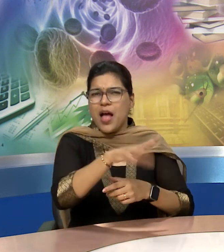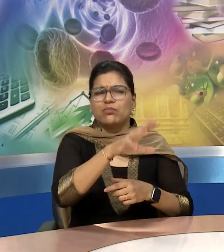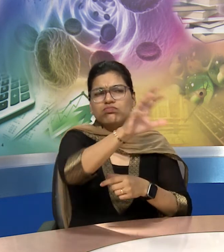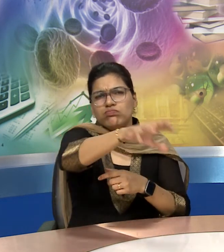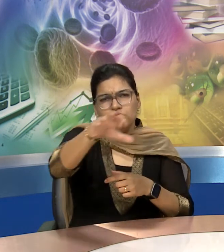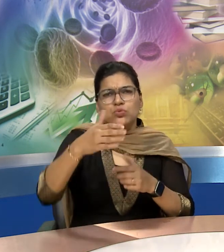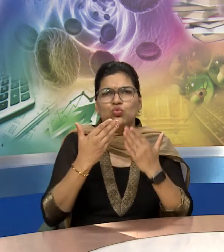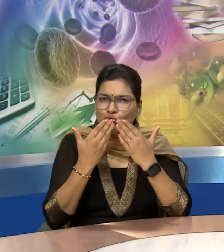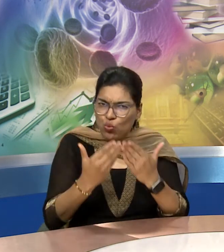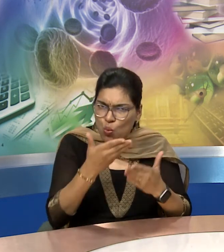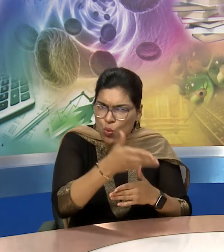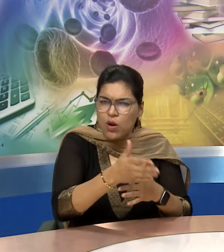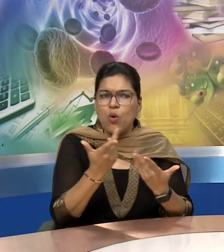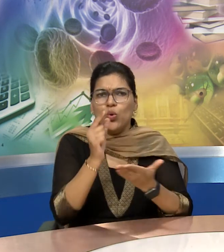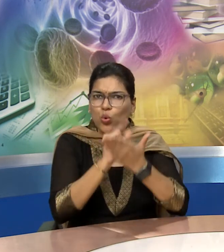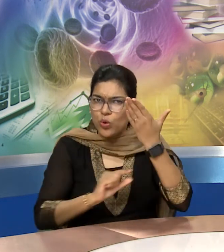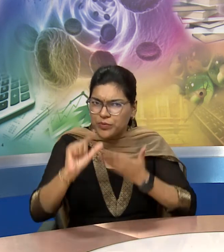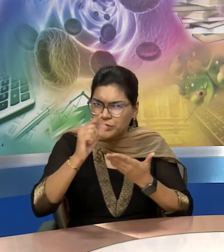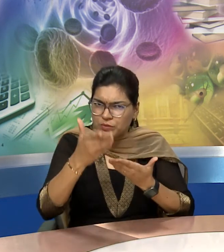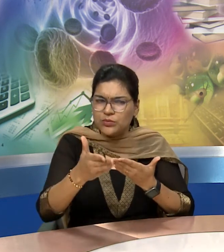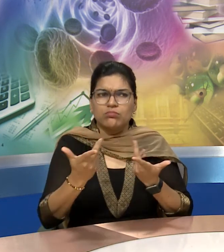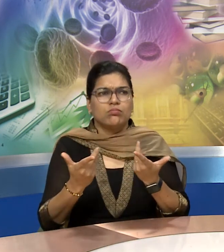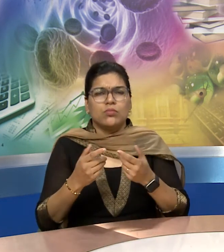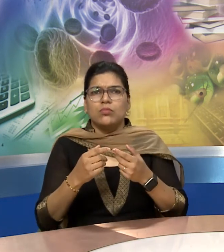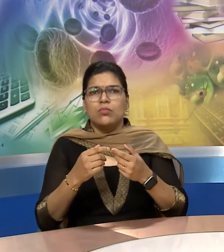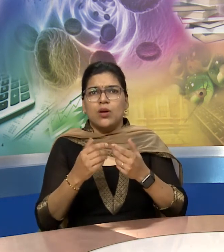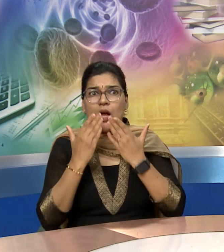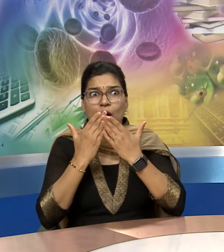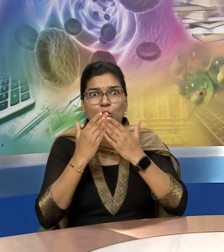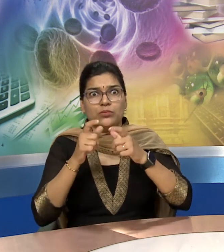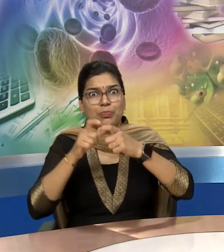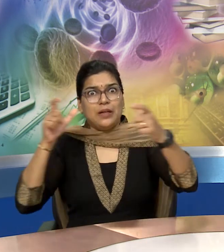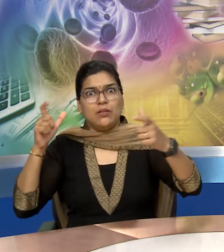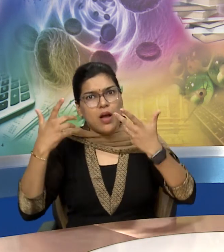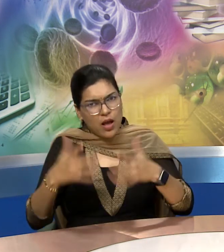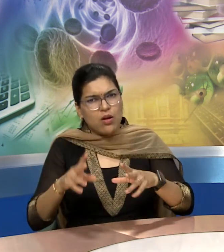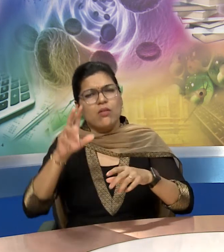Another definition can be that library is an institution or a foundation